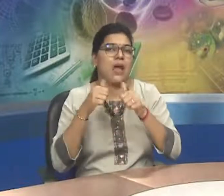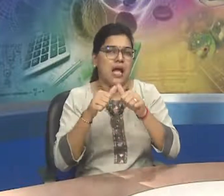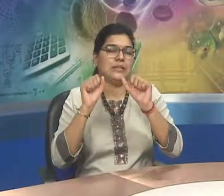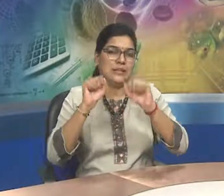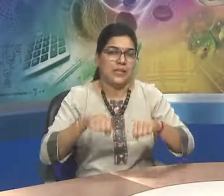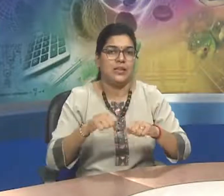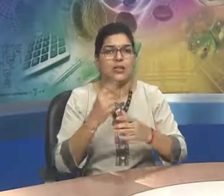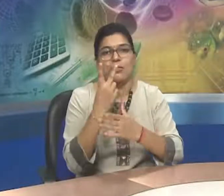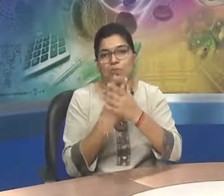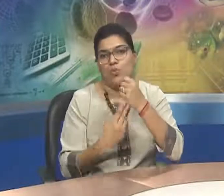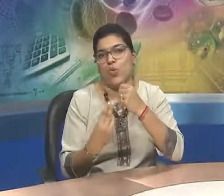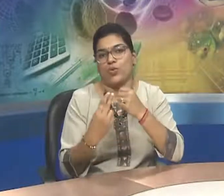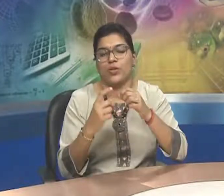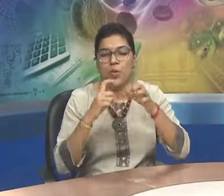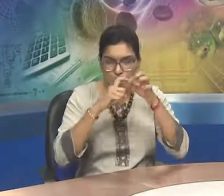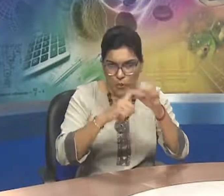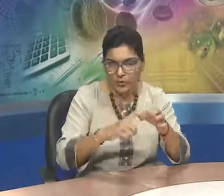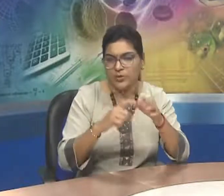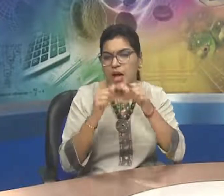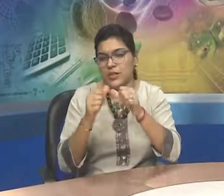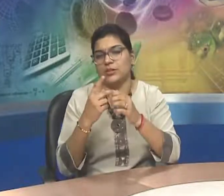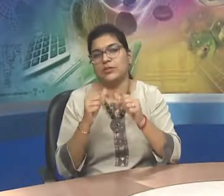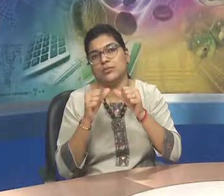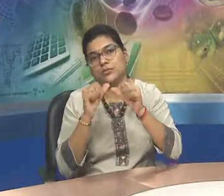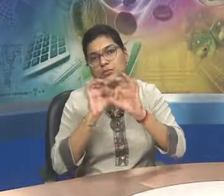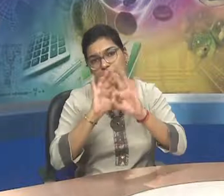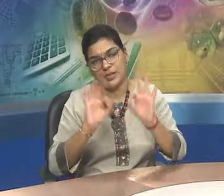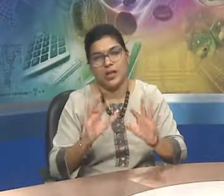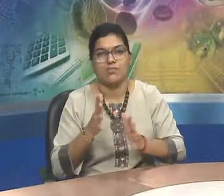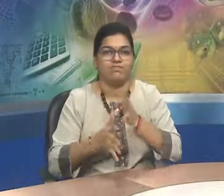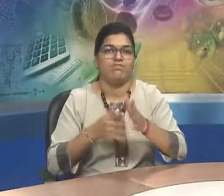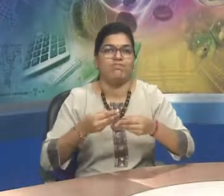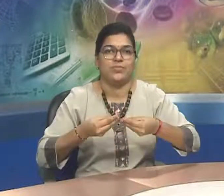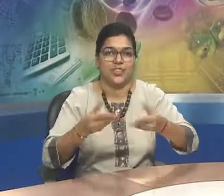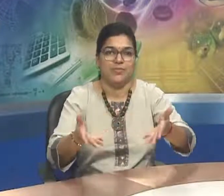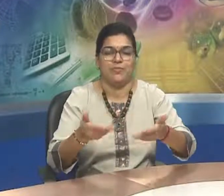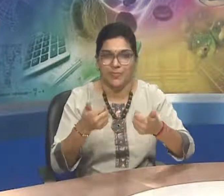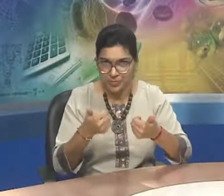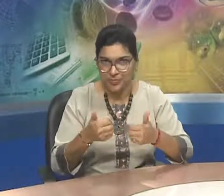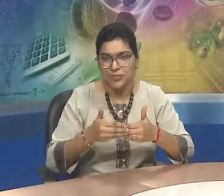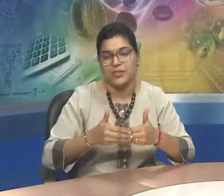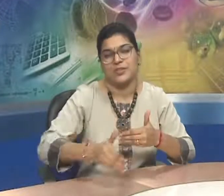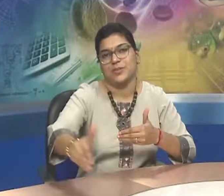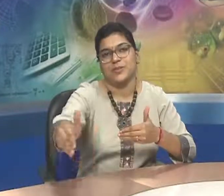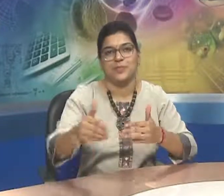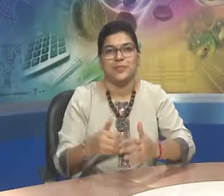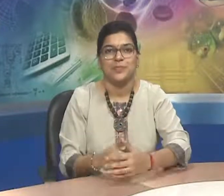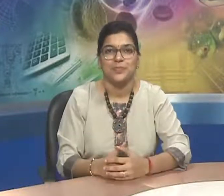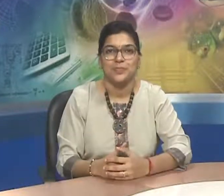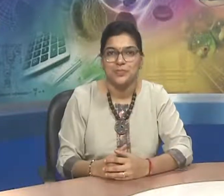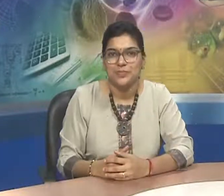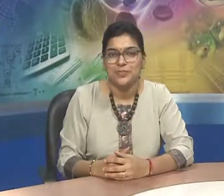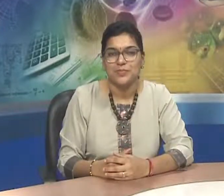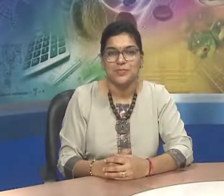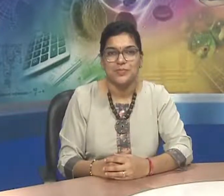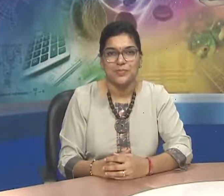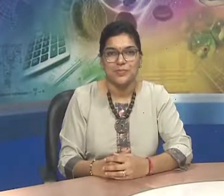then answer. I will also give you the answer, so you have to try yourself. Let us